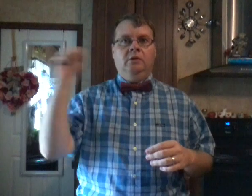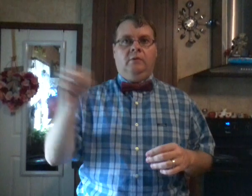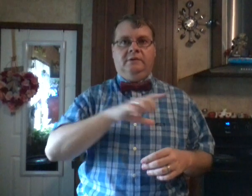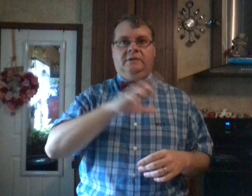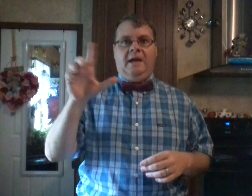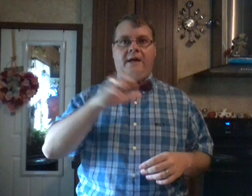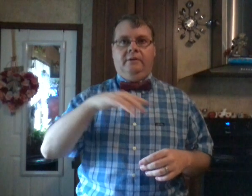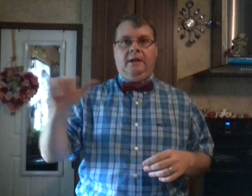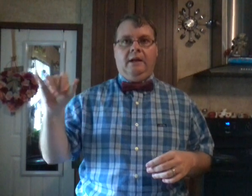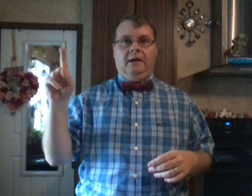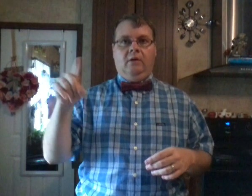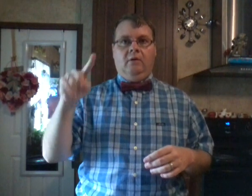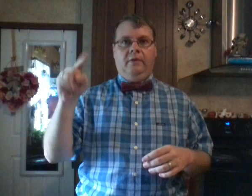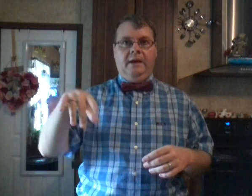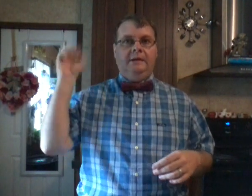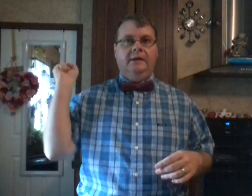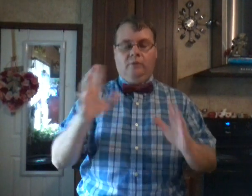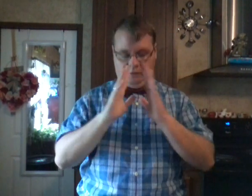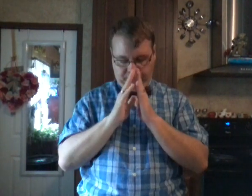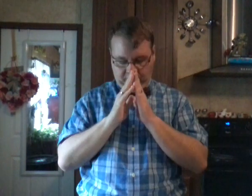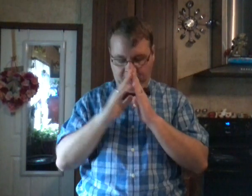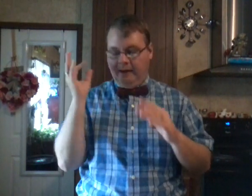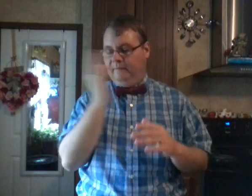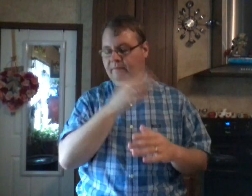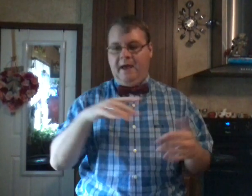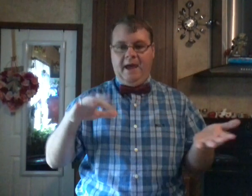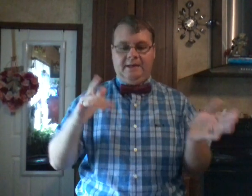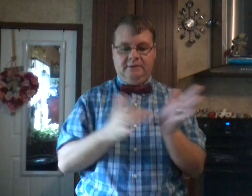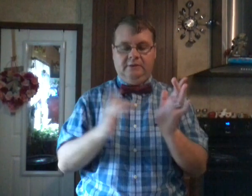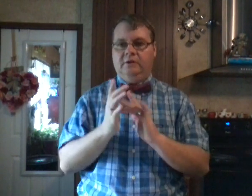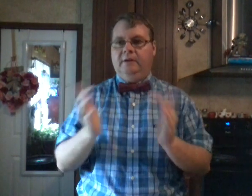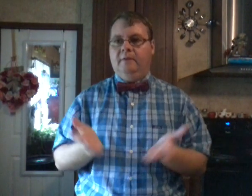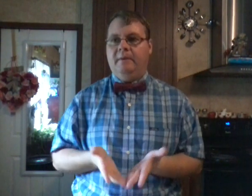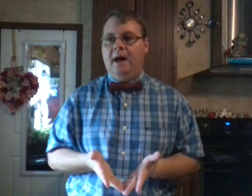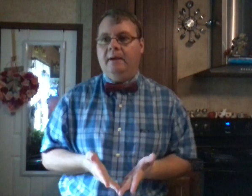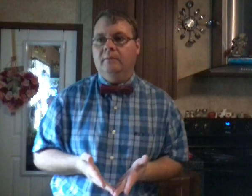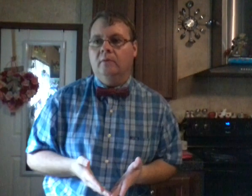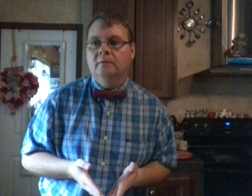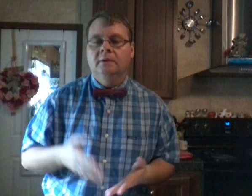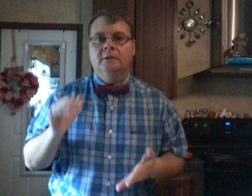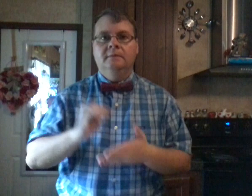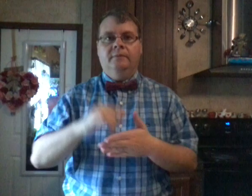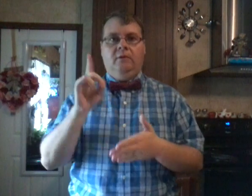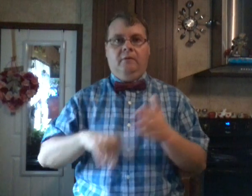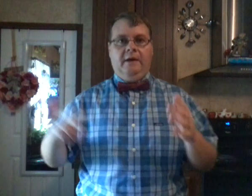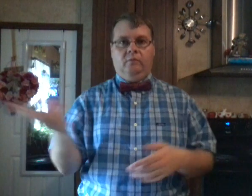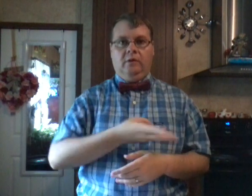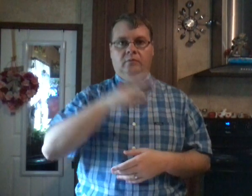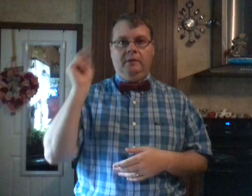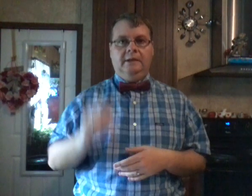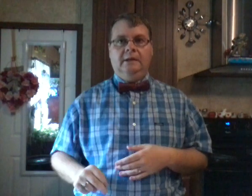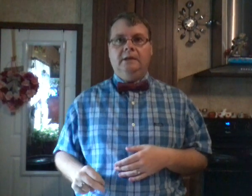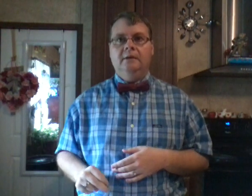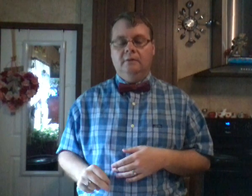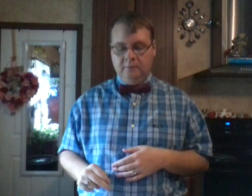you know, on Saturday, like all they did was pray fast and study the Bible. You know, and that's what we need.